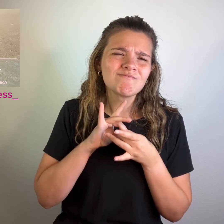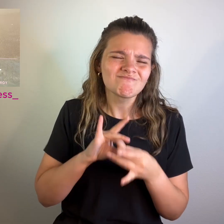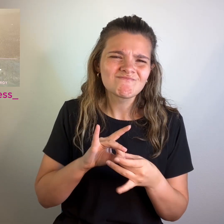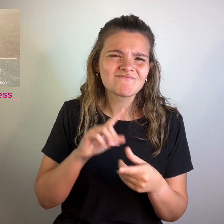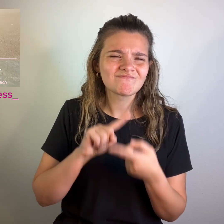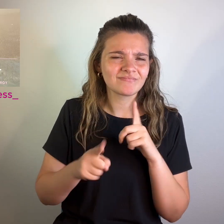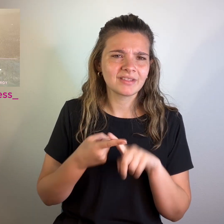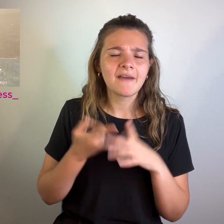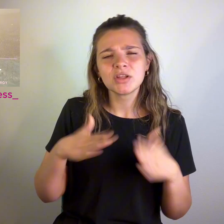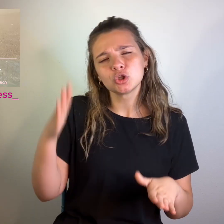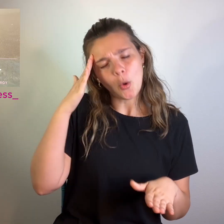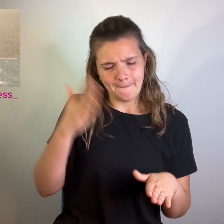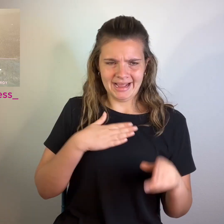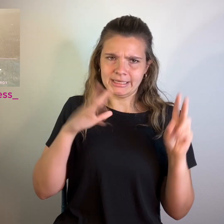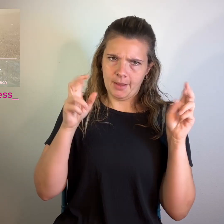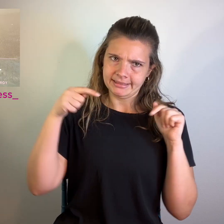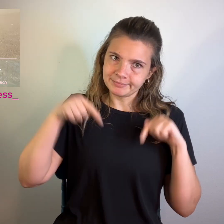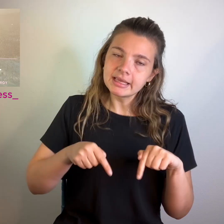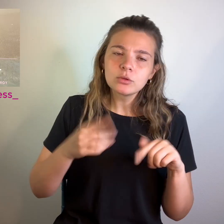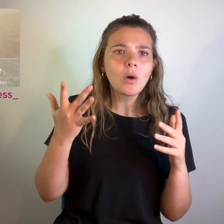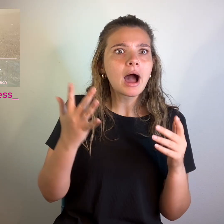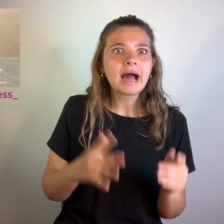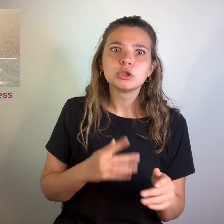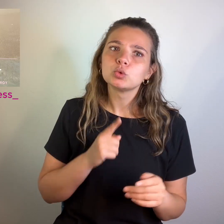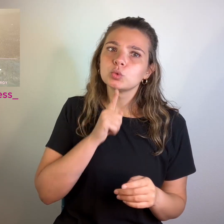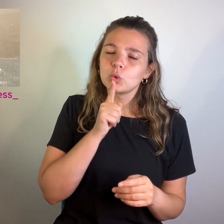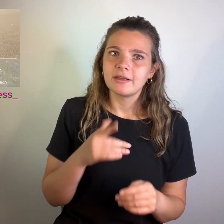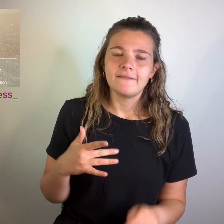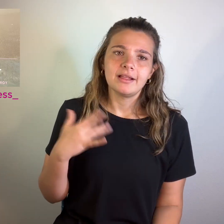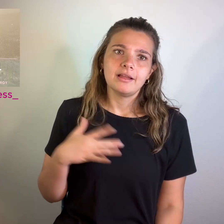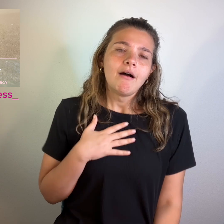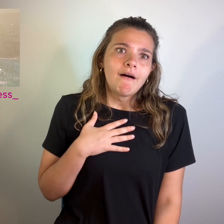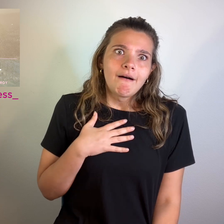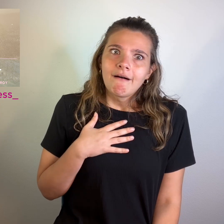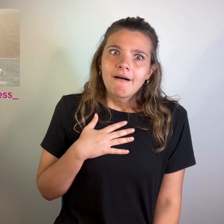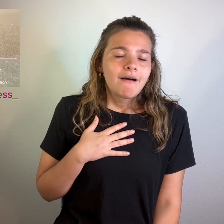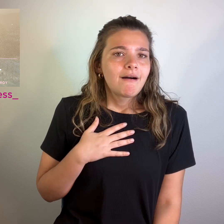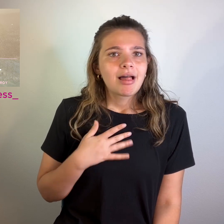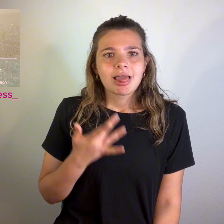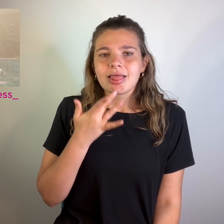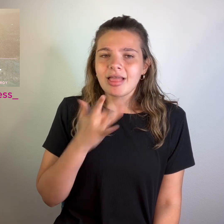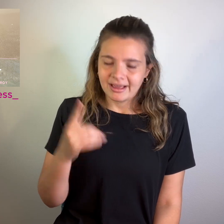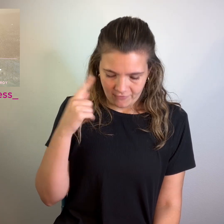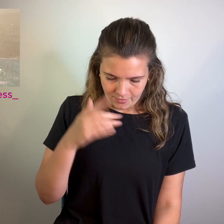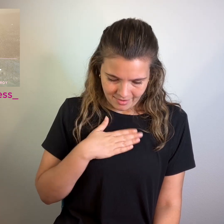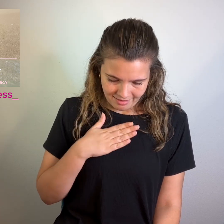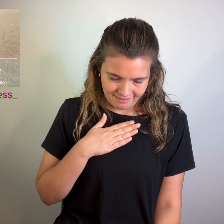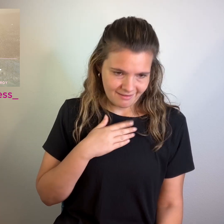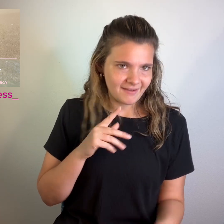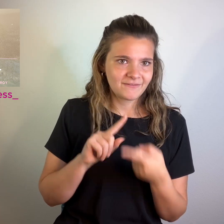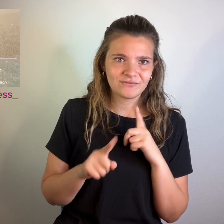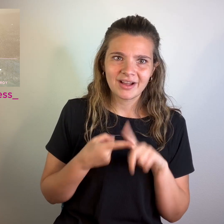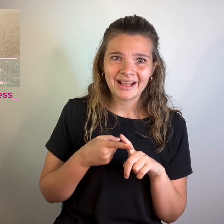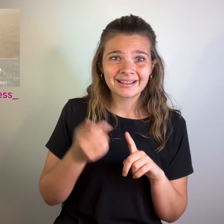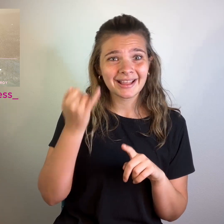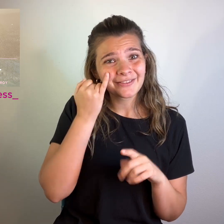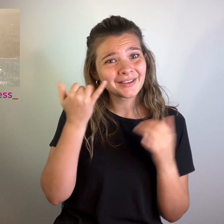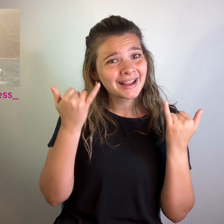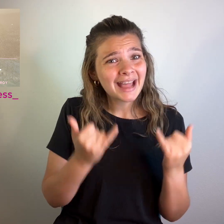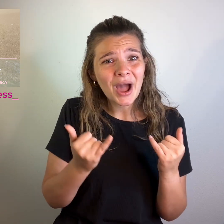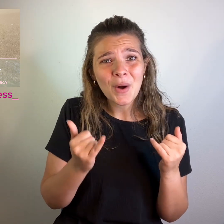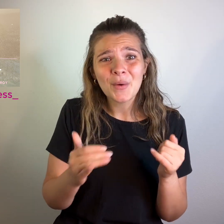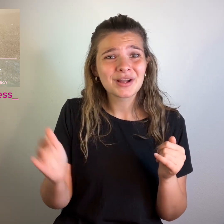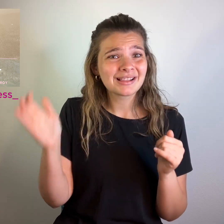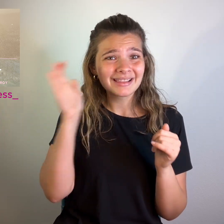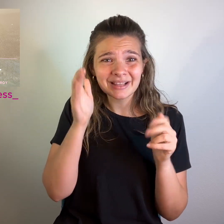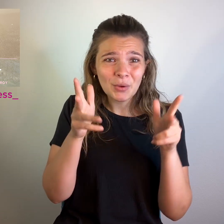just genuinely been feeling so grateful for mine. And like, you're listening, I love you. You know exactly who you are. I'm